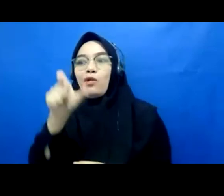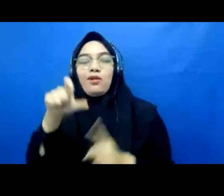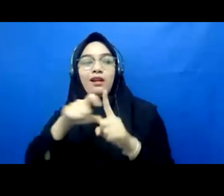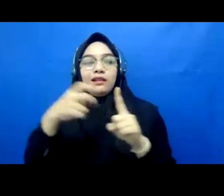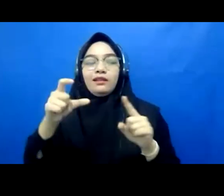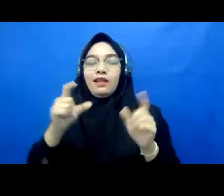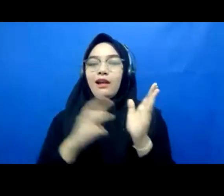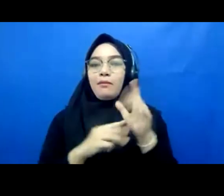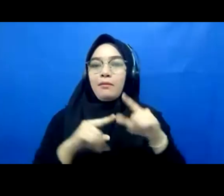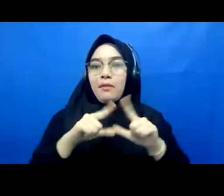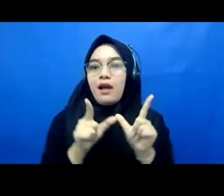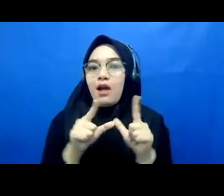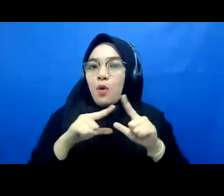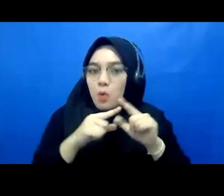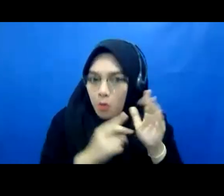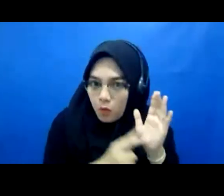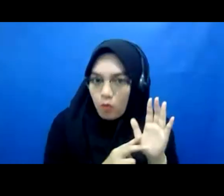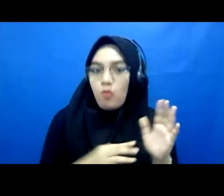courageous entrepreneurs.